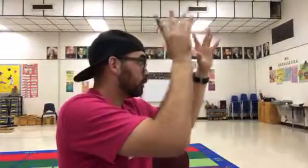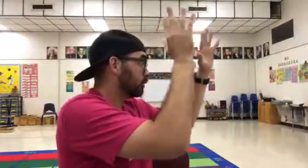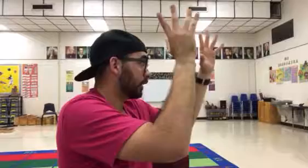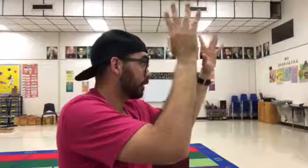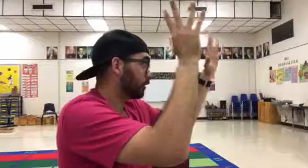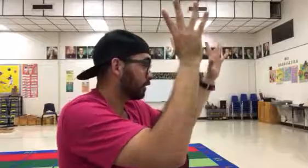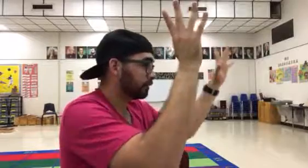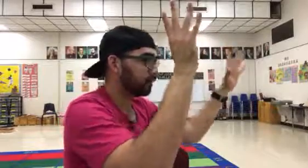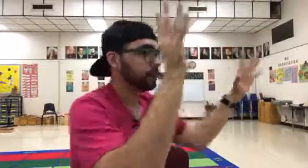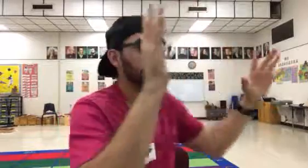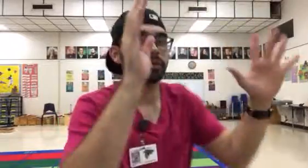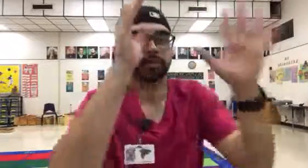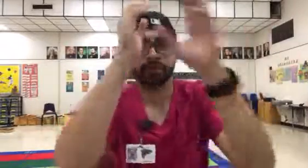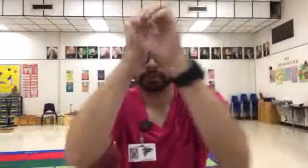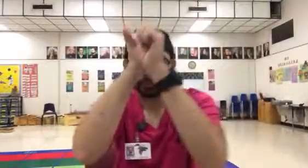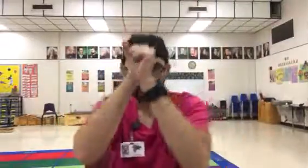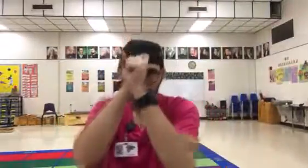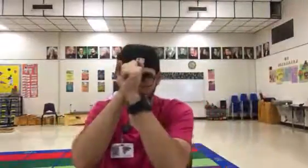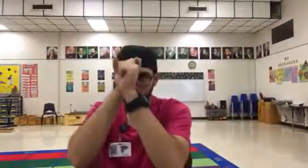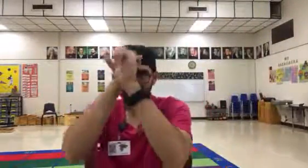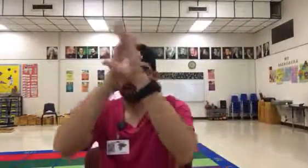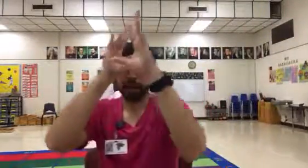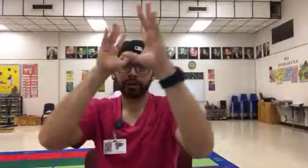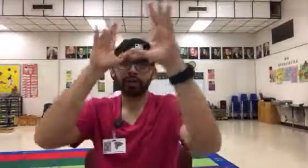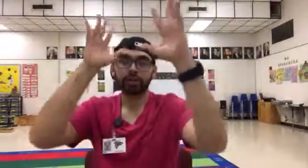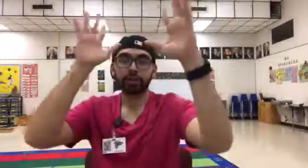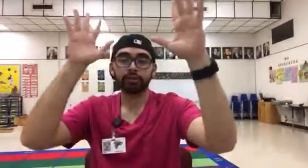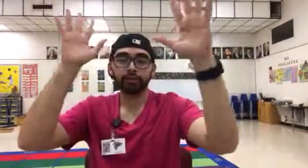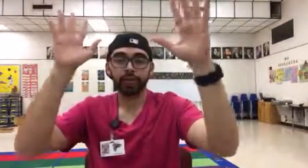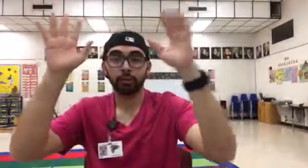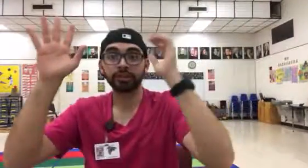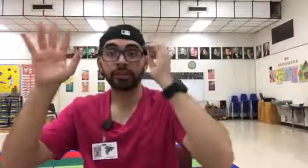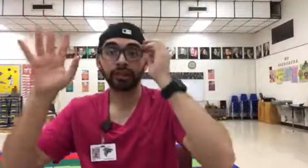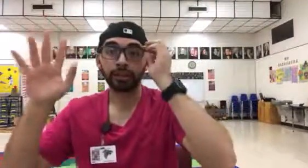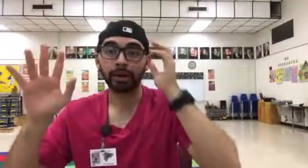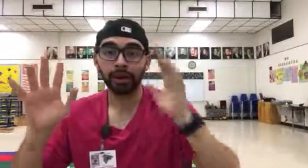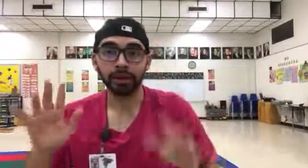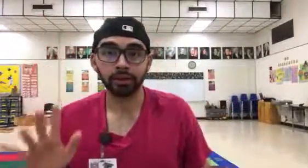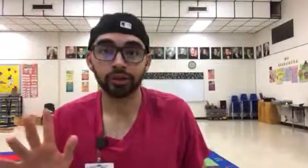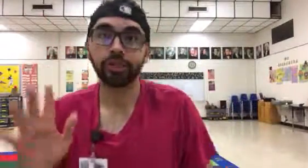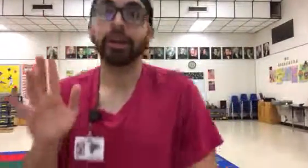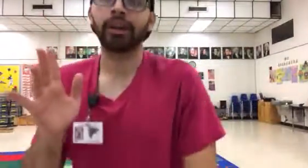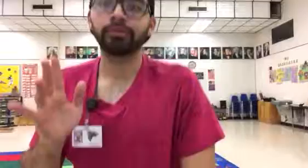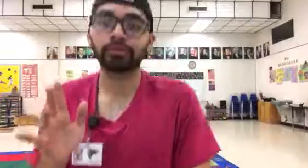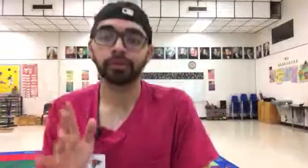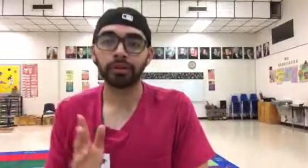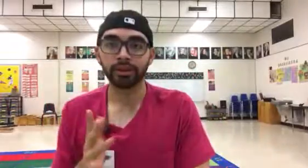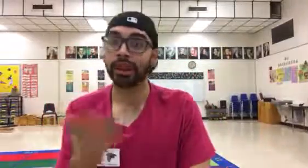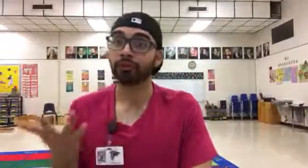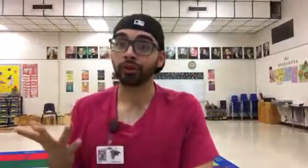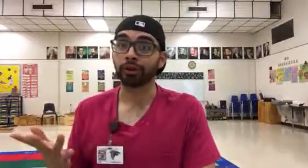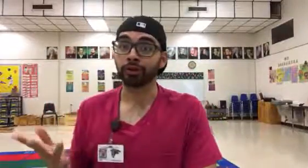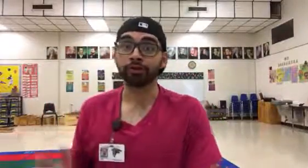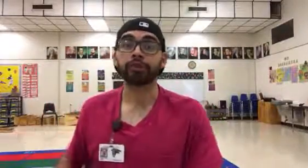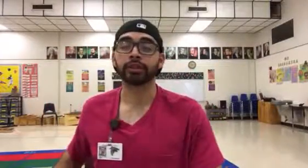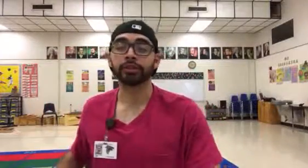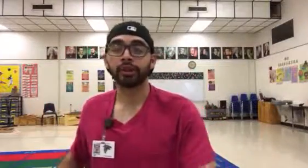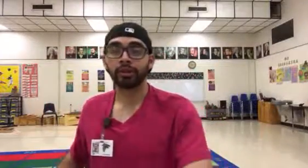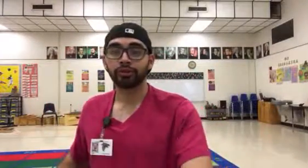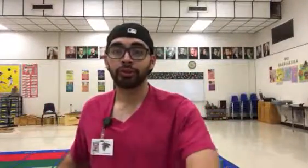That I heard of. So that I heard of. Now once in a lullaby, you just sign the sign for music. So you take